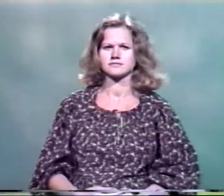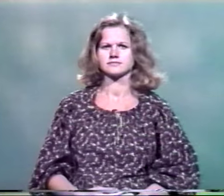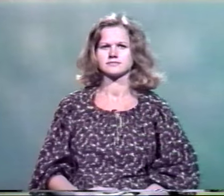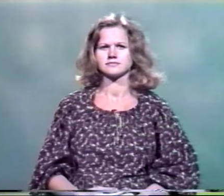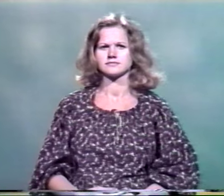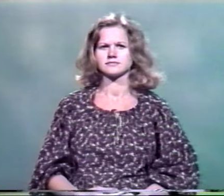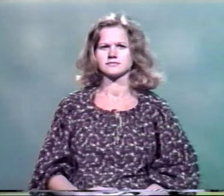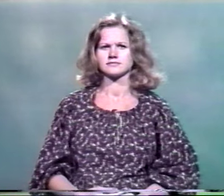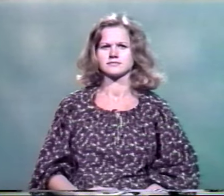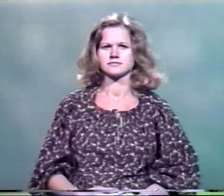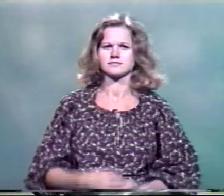To bark and bark.